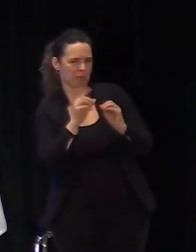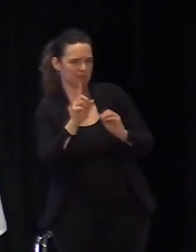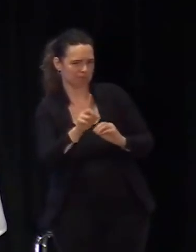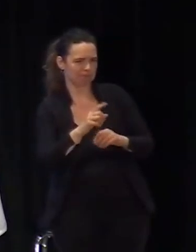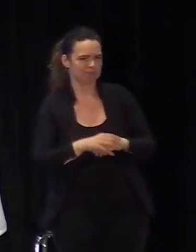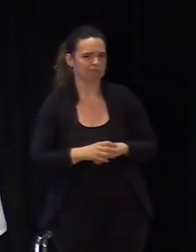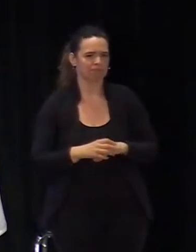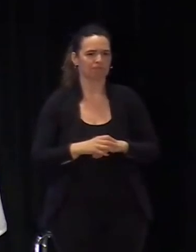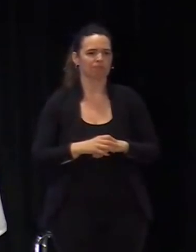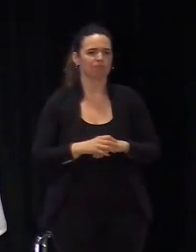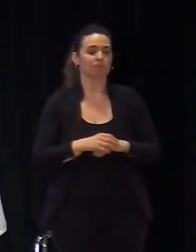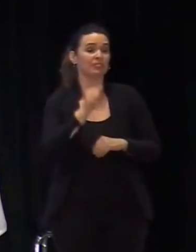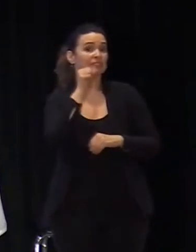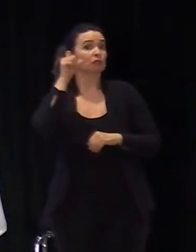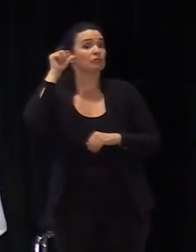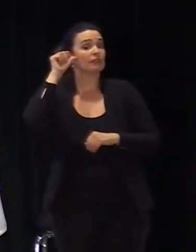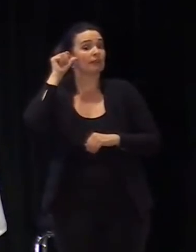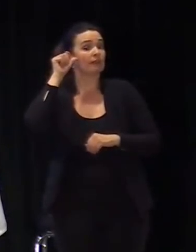As of yesterday,